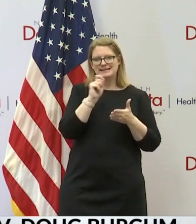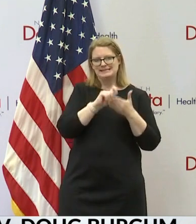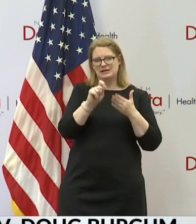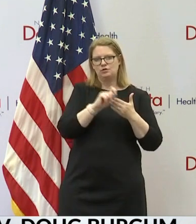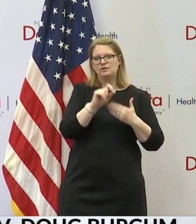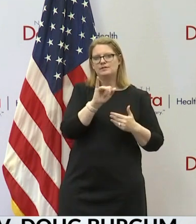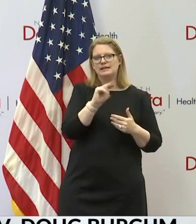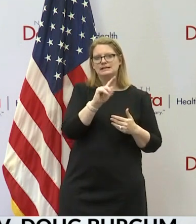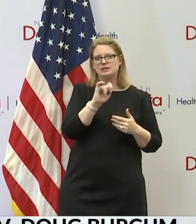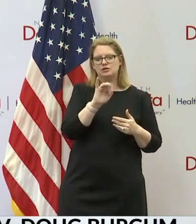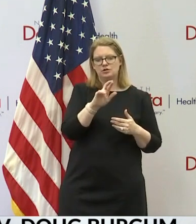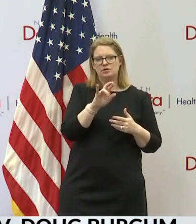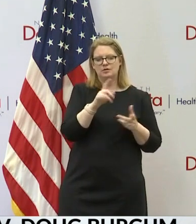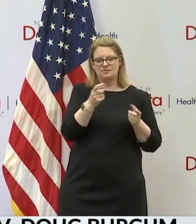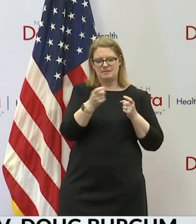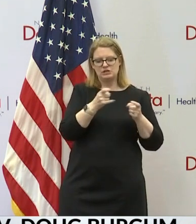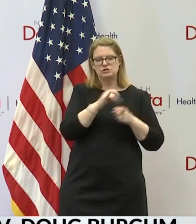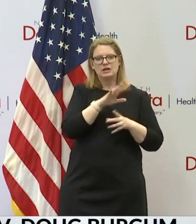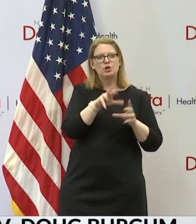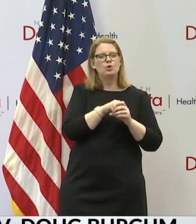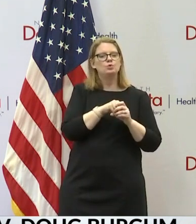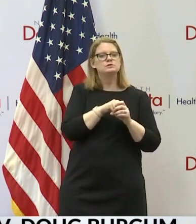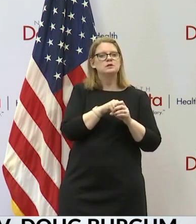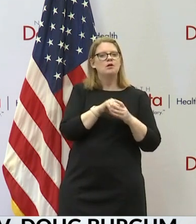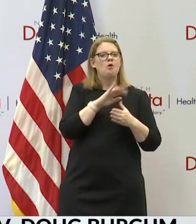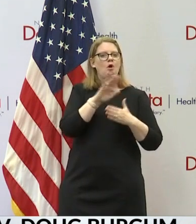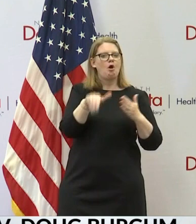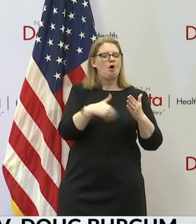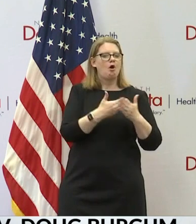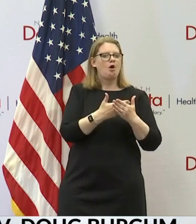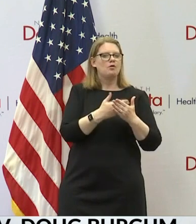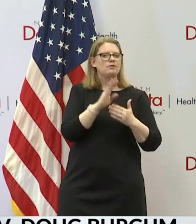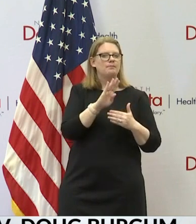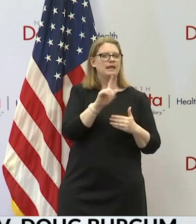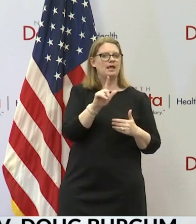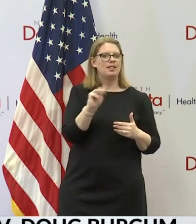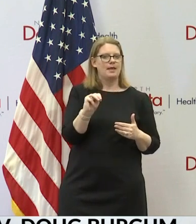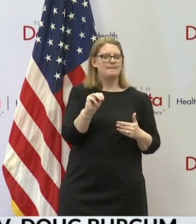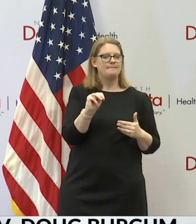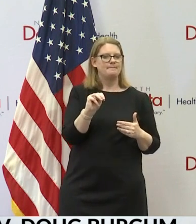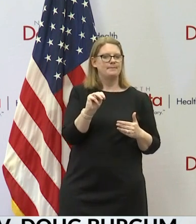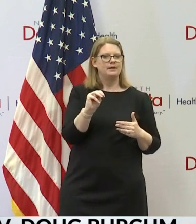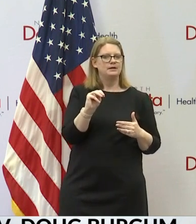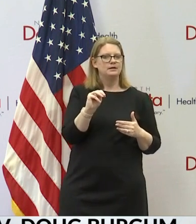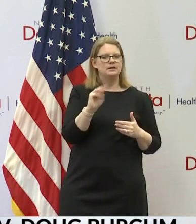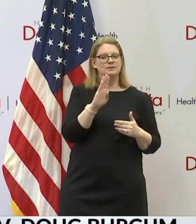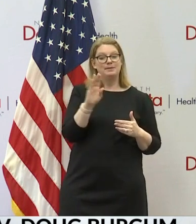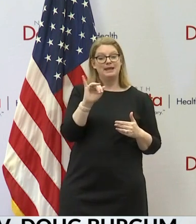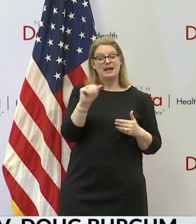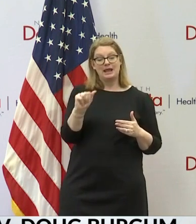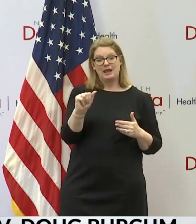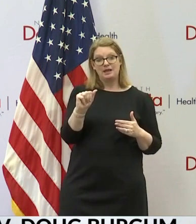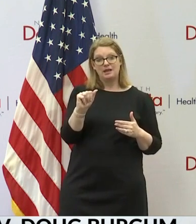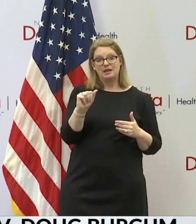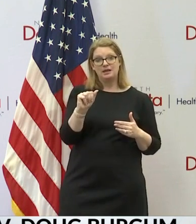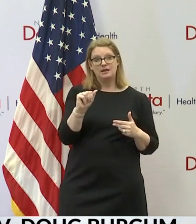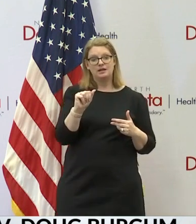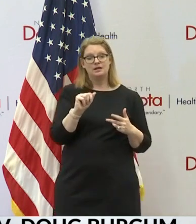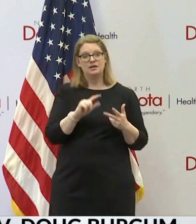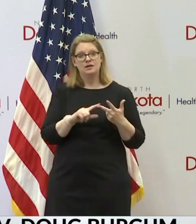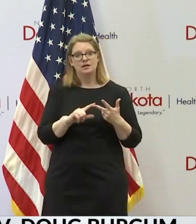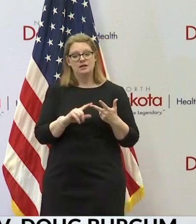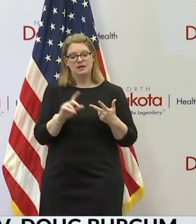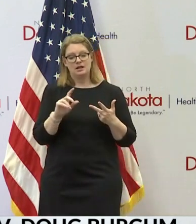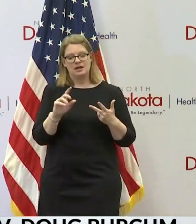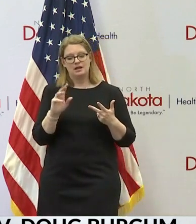Interior managed. That includes all of BLM and includes BIA, and